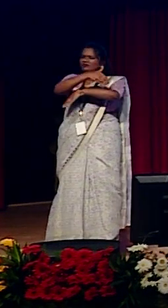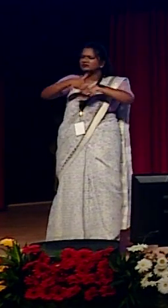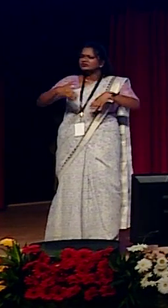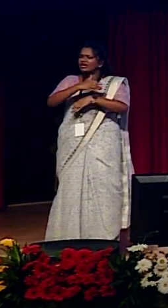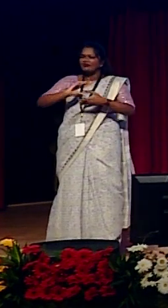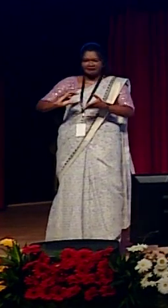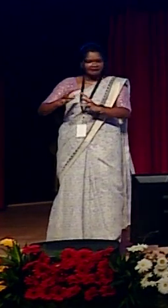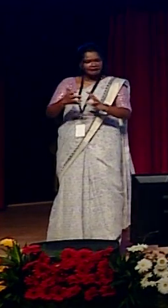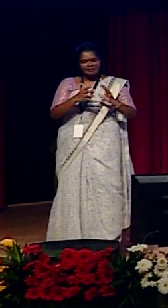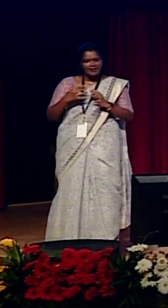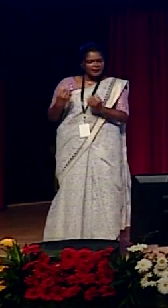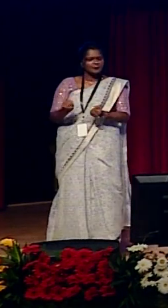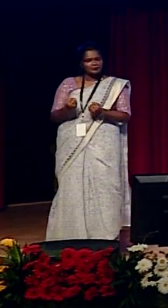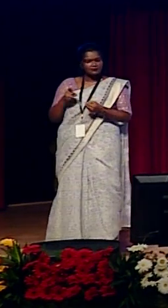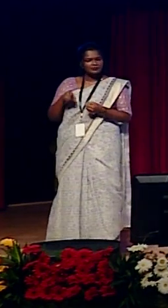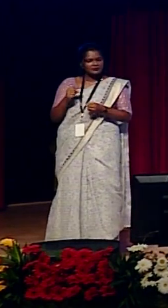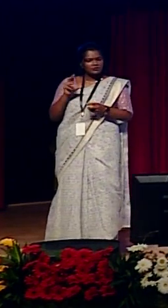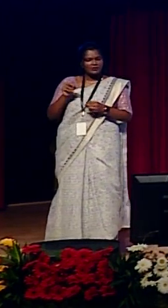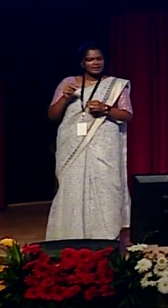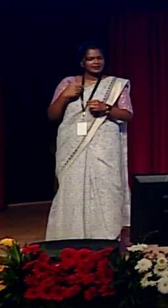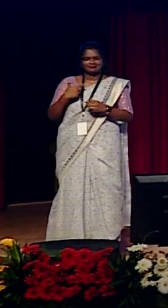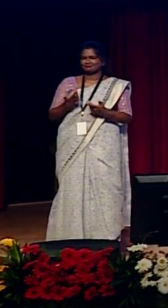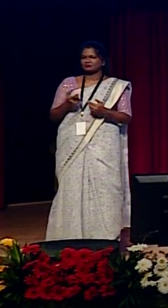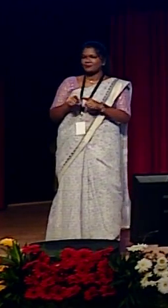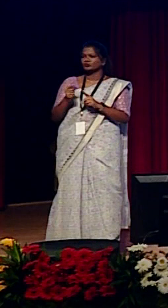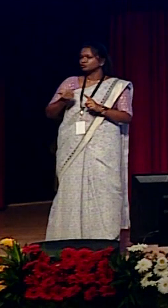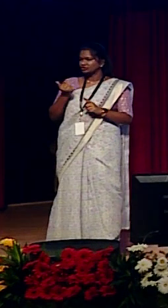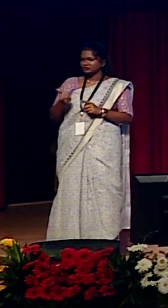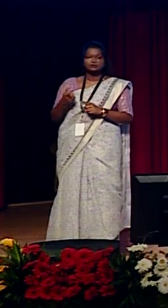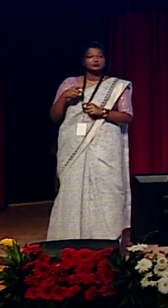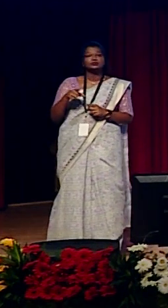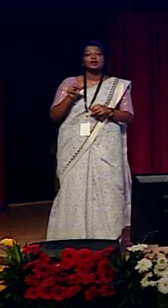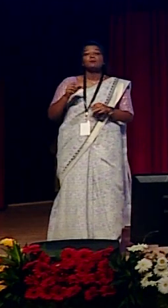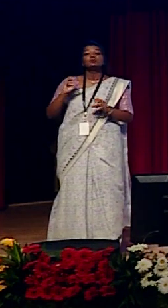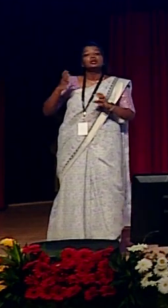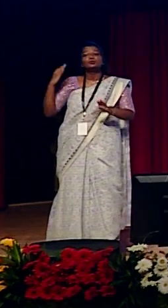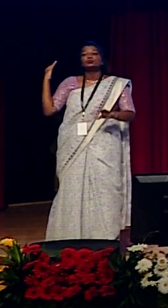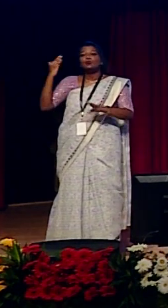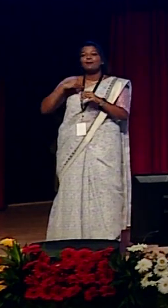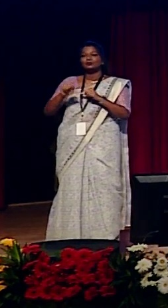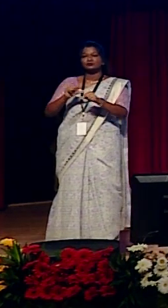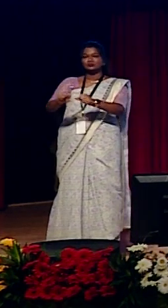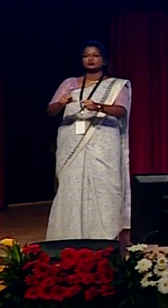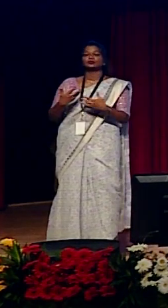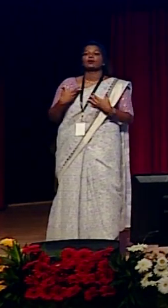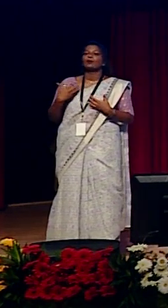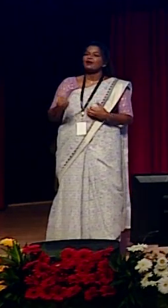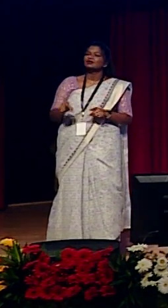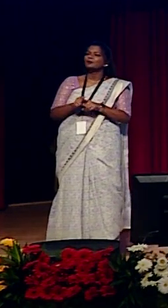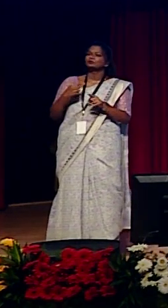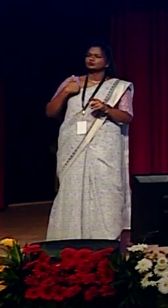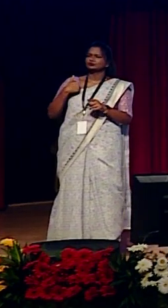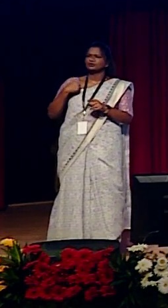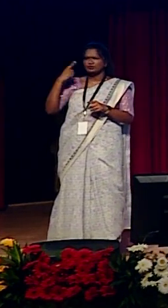to create marvels, which maybe not even is needed for the user, right? So from the beginning of our process, we were quite sure